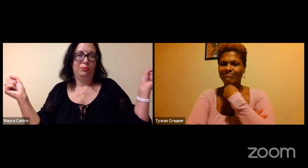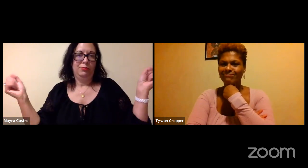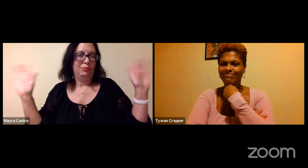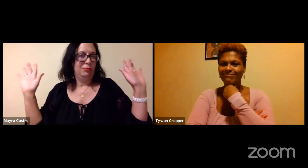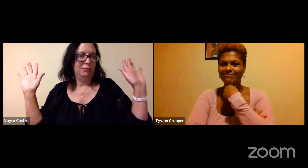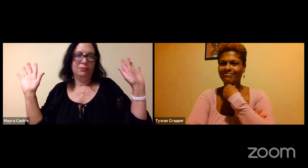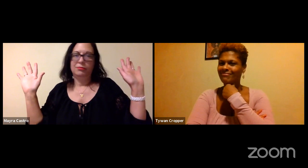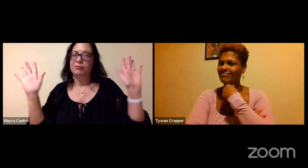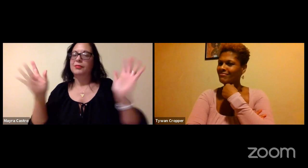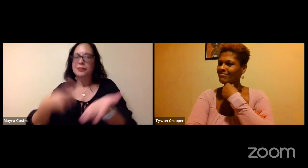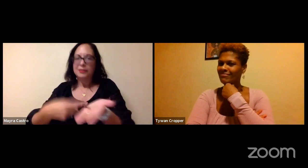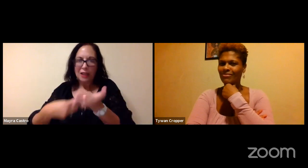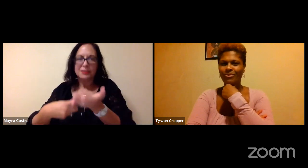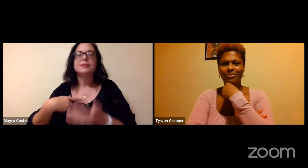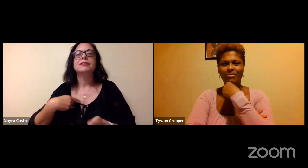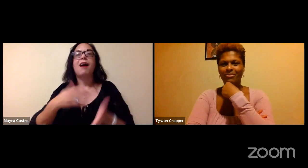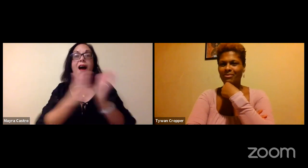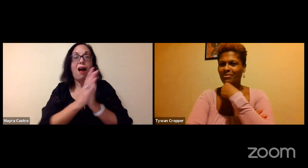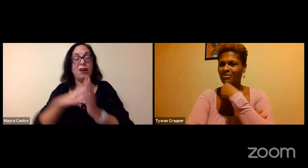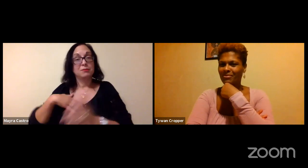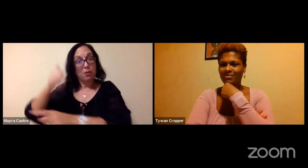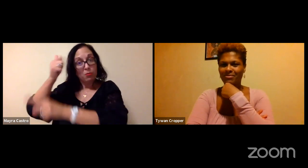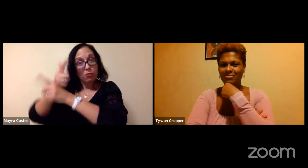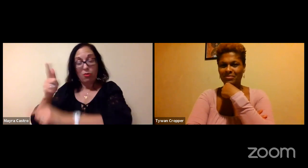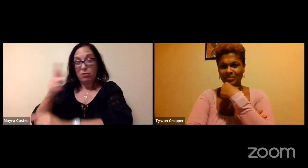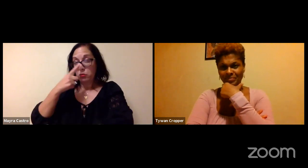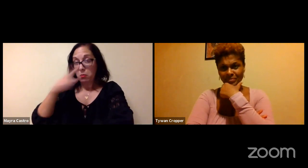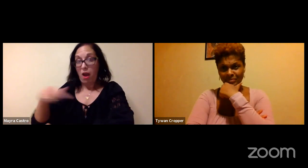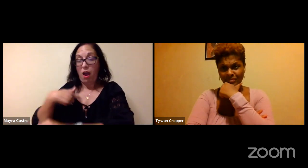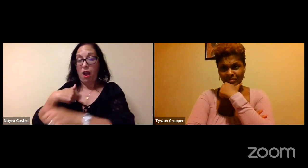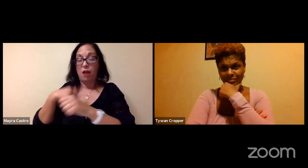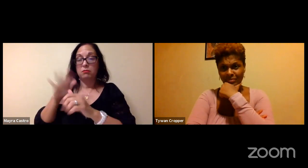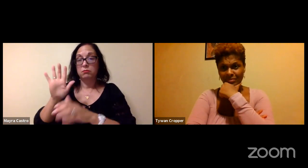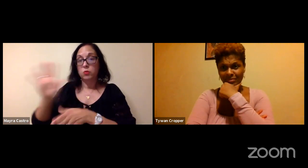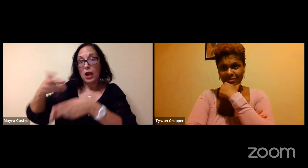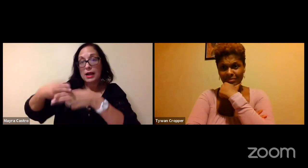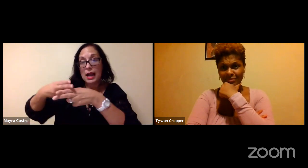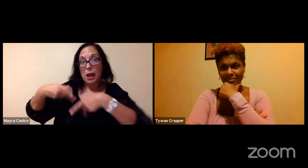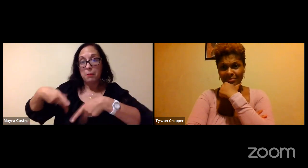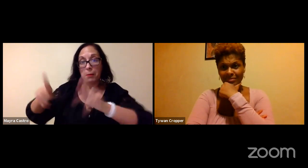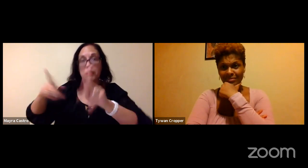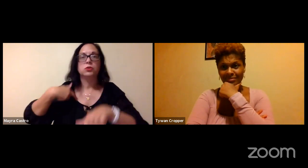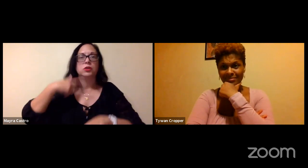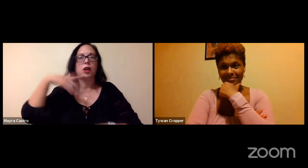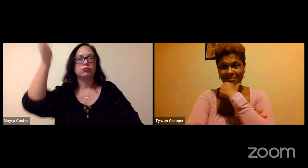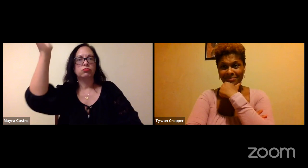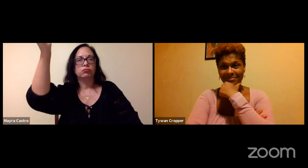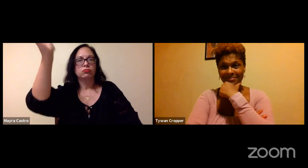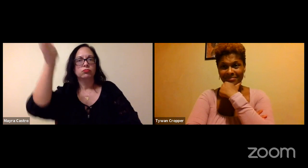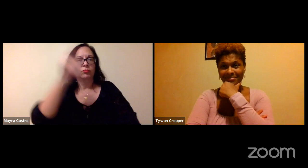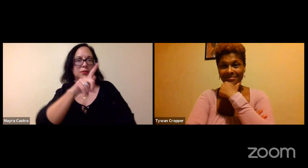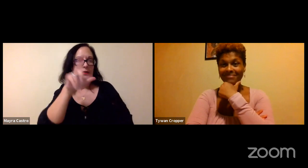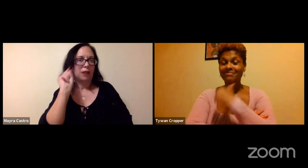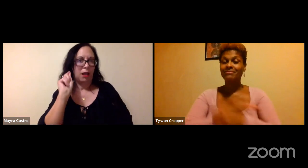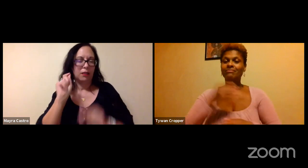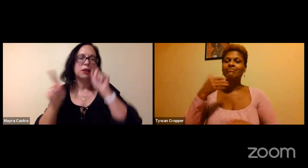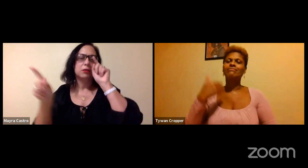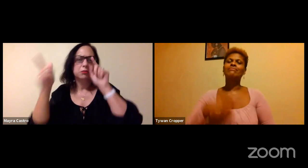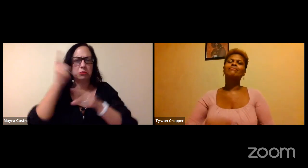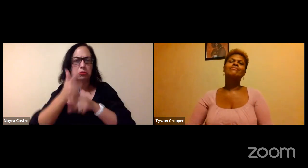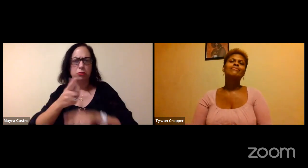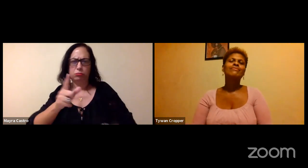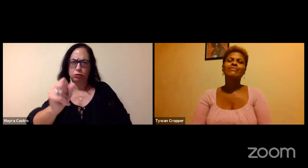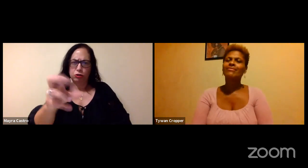embarrassed. So I kind of sat on the sidelines for a while. I didn't say anything. I did ask